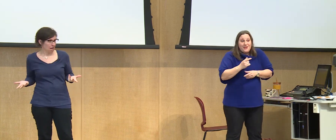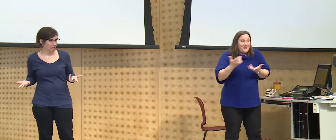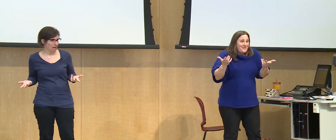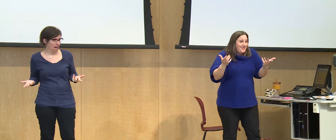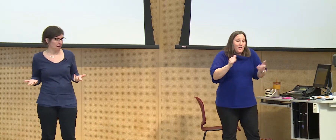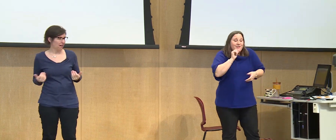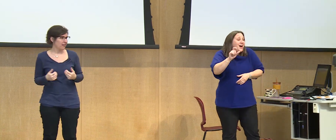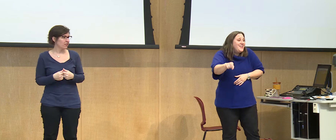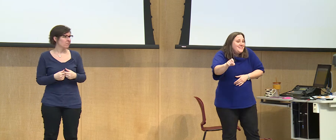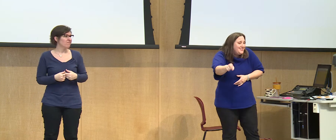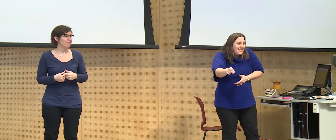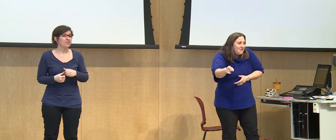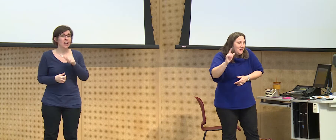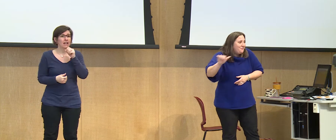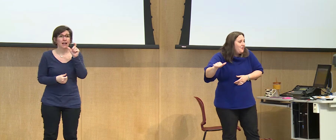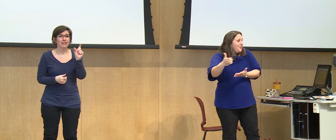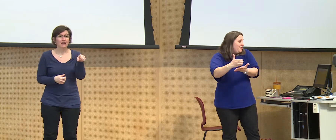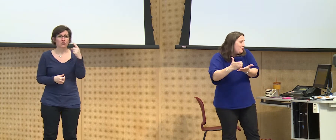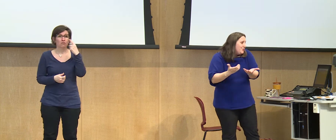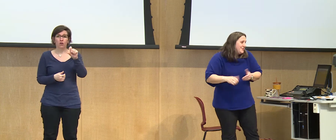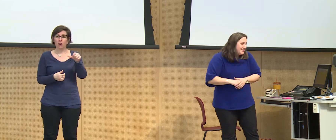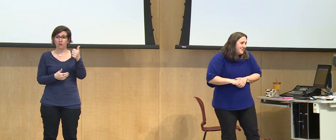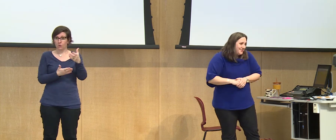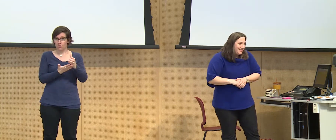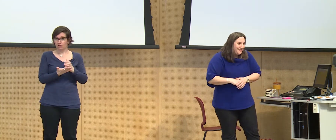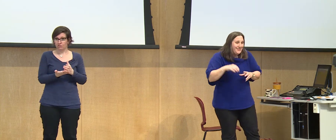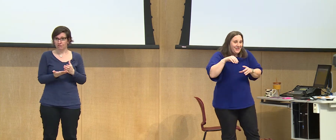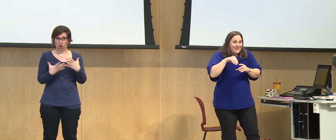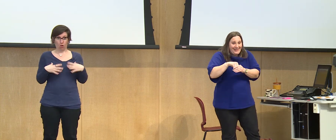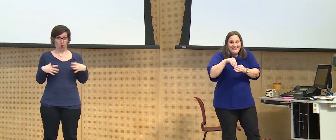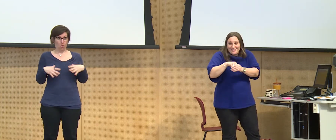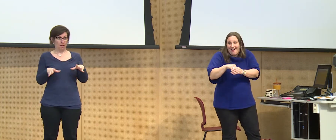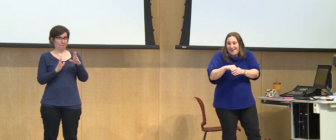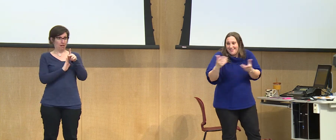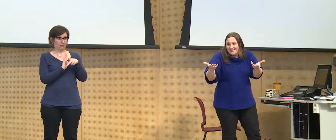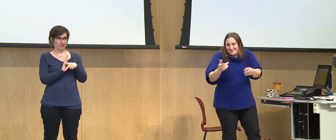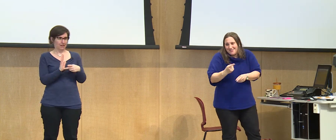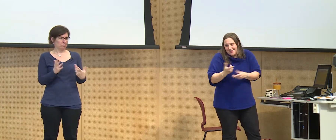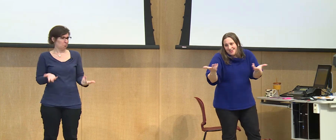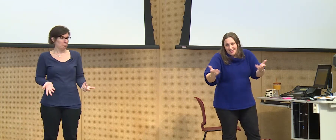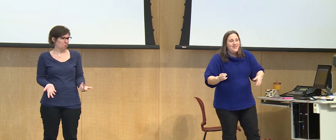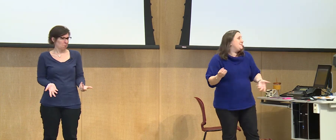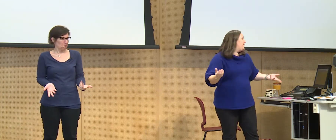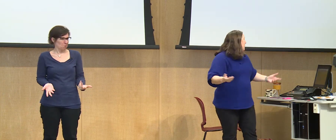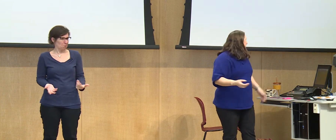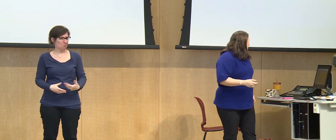appropriate or not necessary for other courses that are inside. So